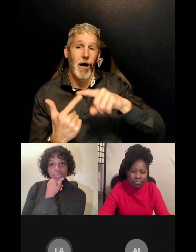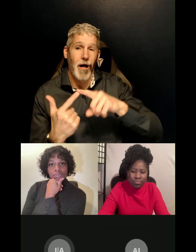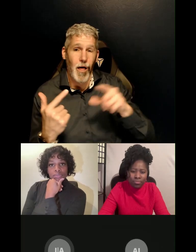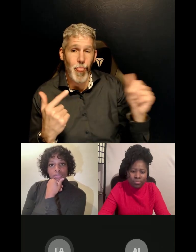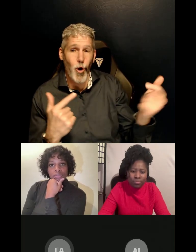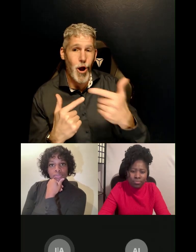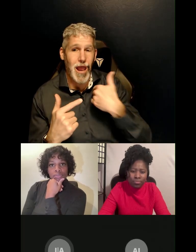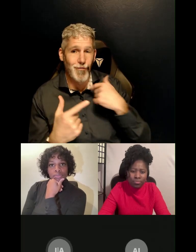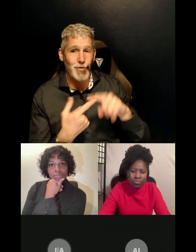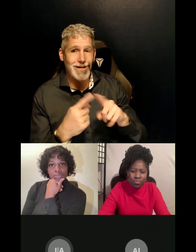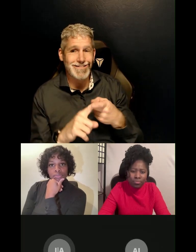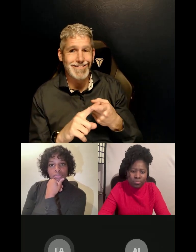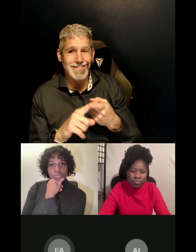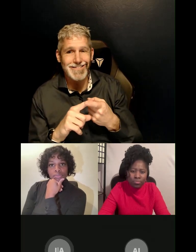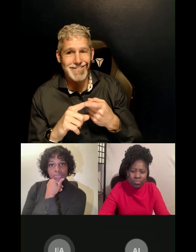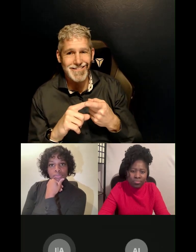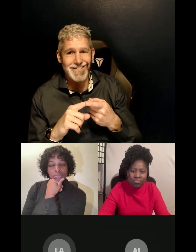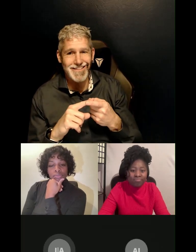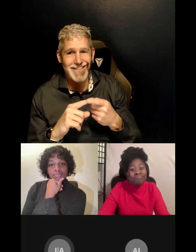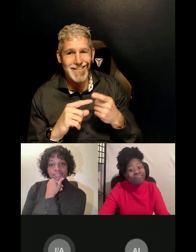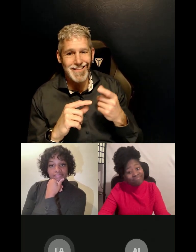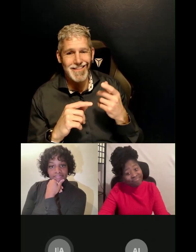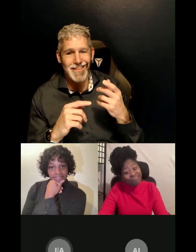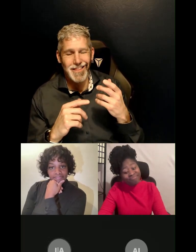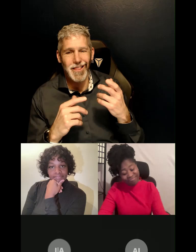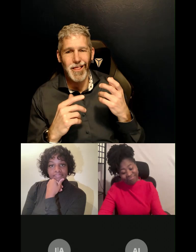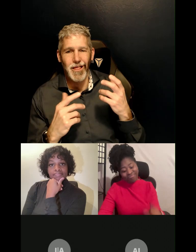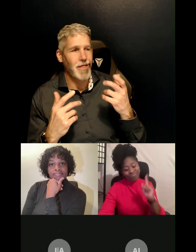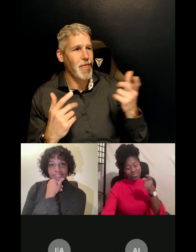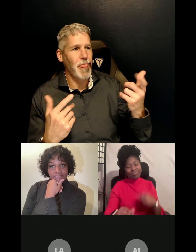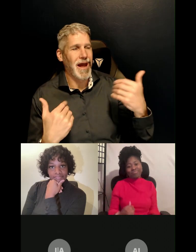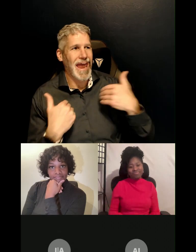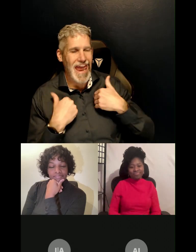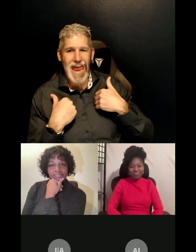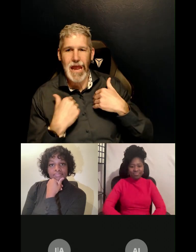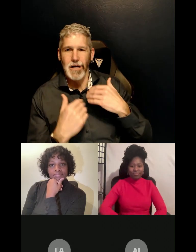hard. That's number one. The other thing, they all have friends.